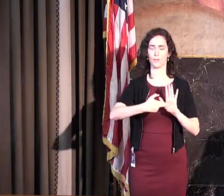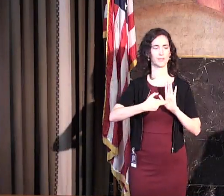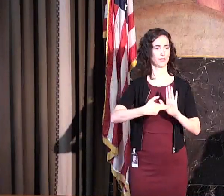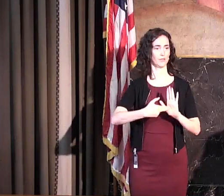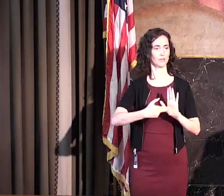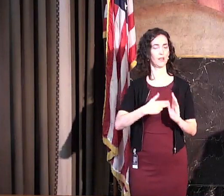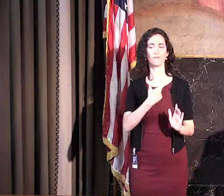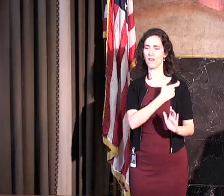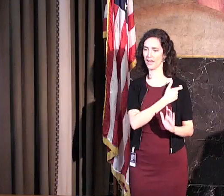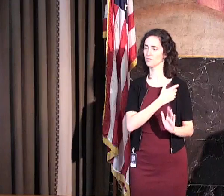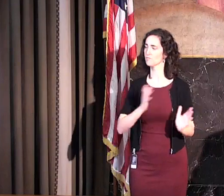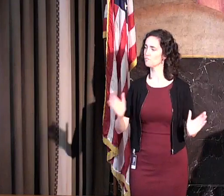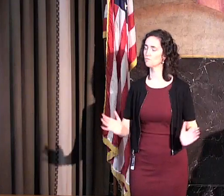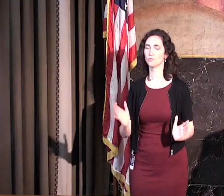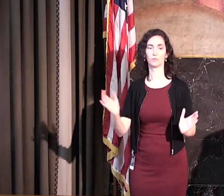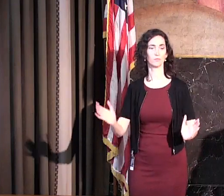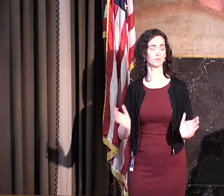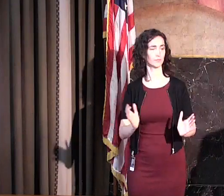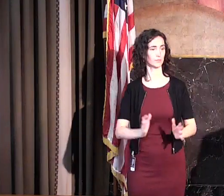program.